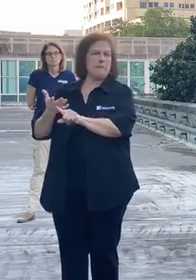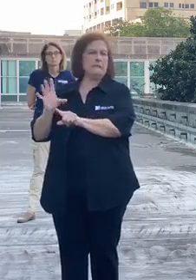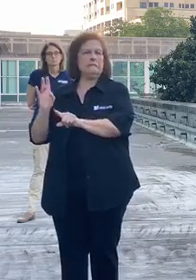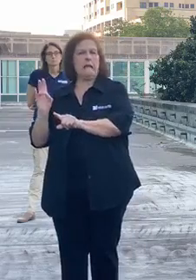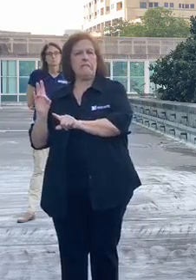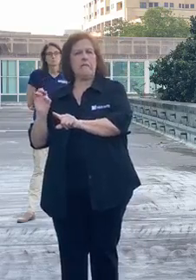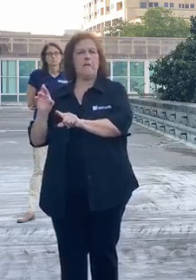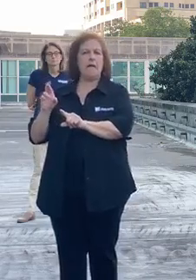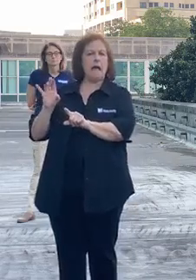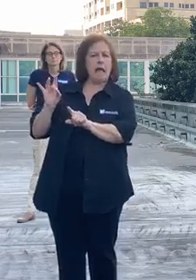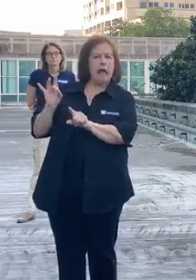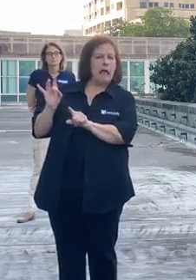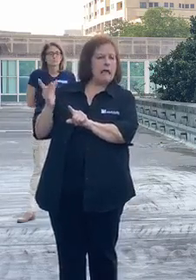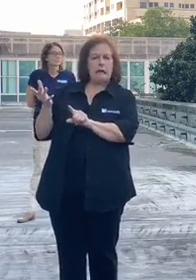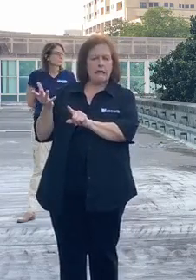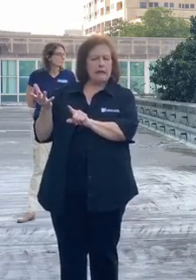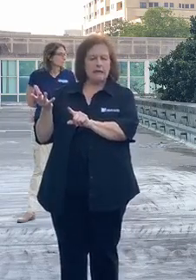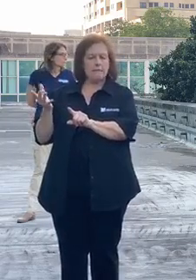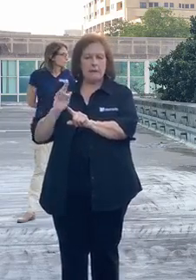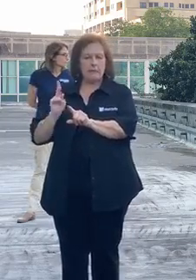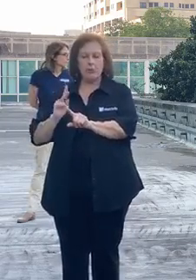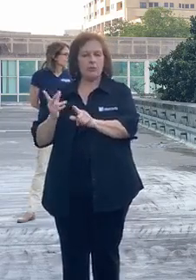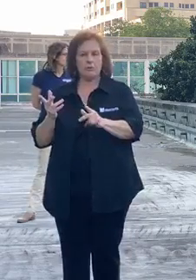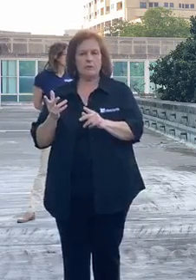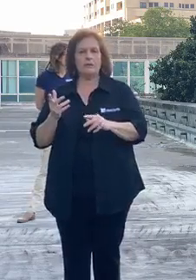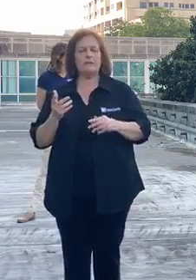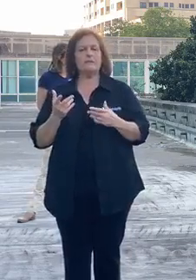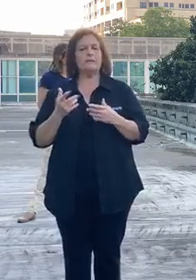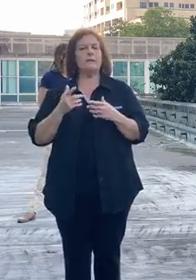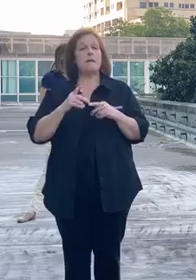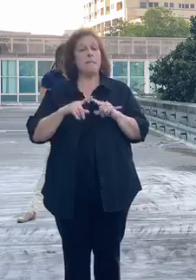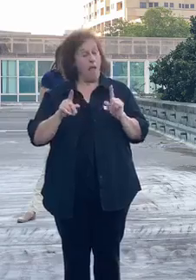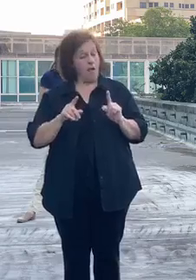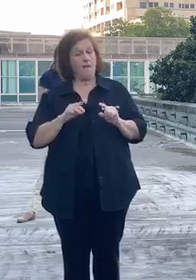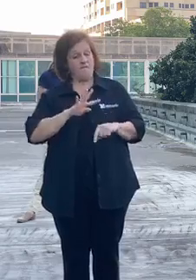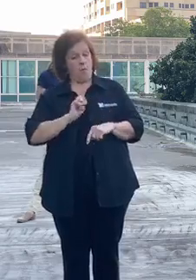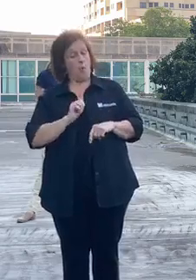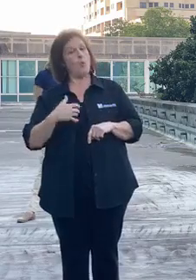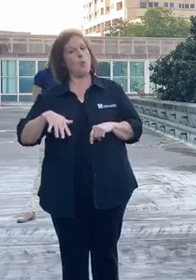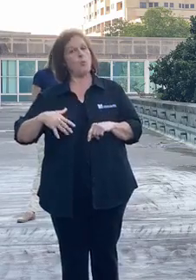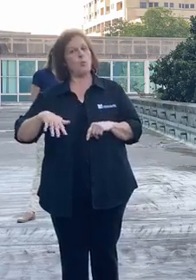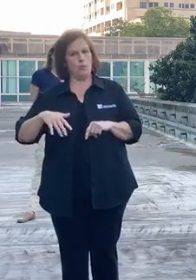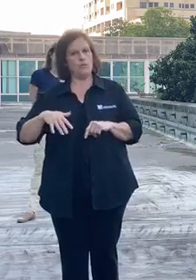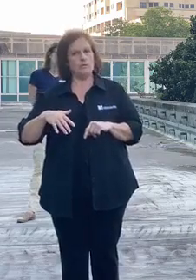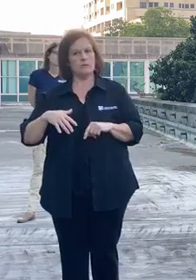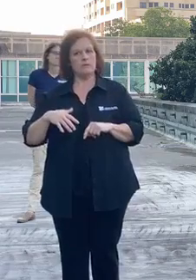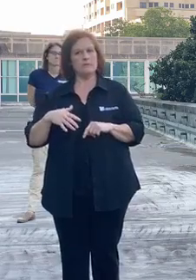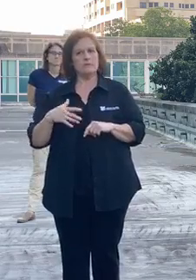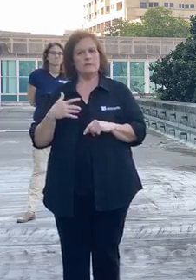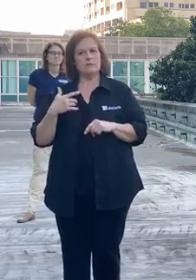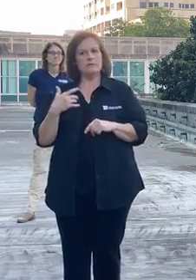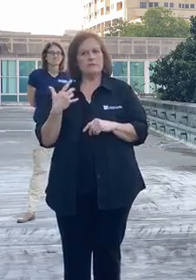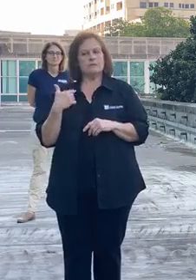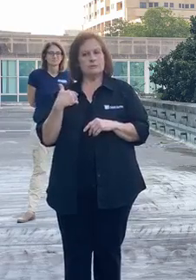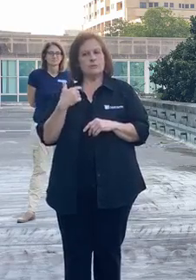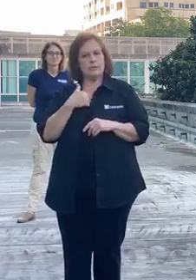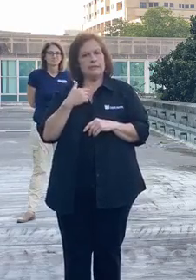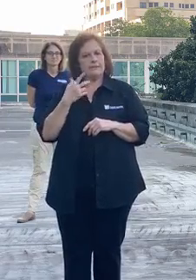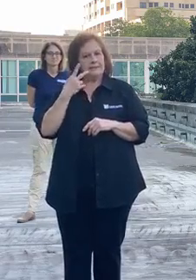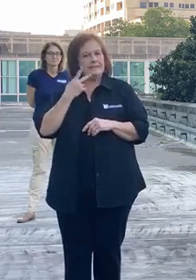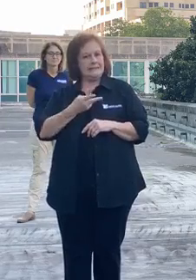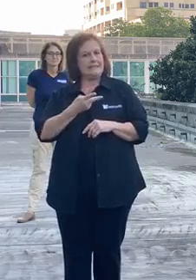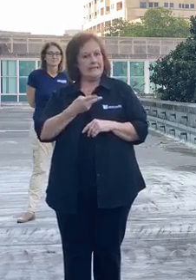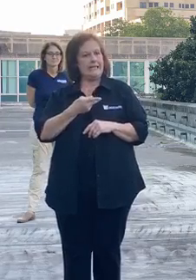depending on the matter. But an increase of 40 is a big deal, so we're just seeing, in terms of